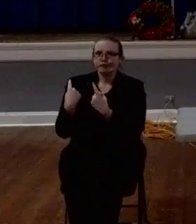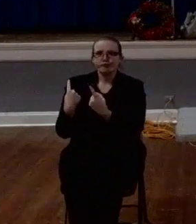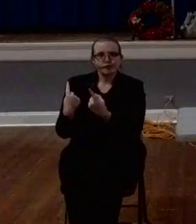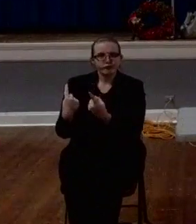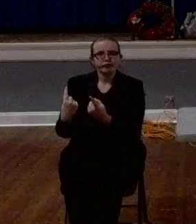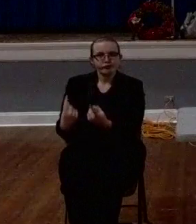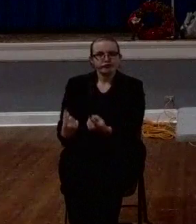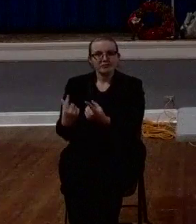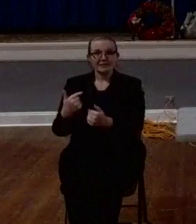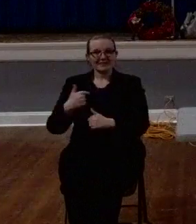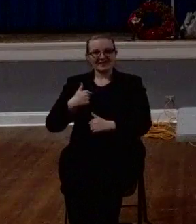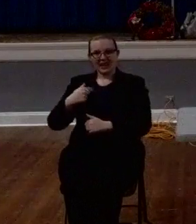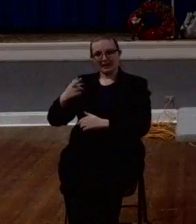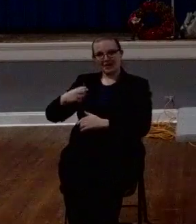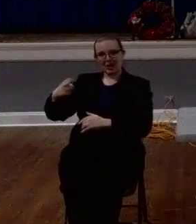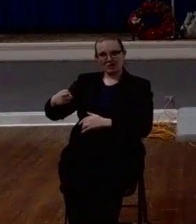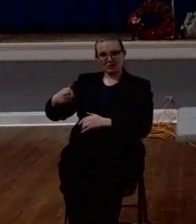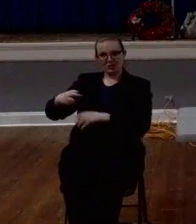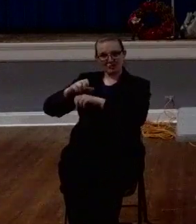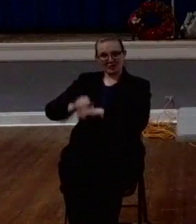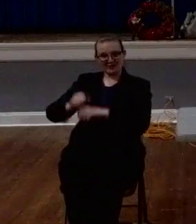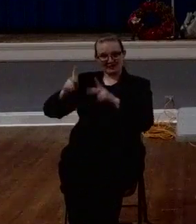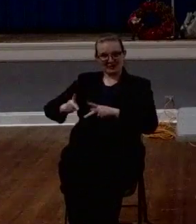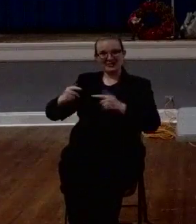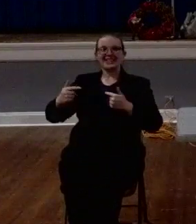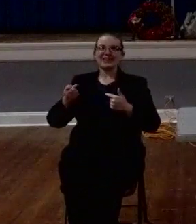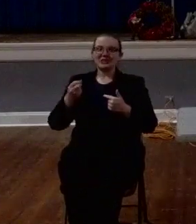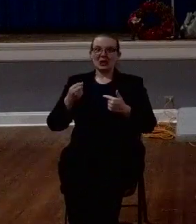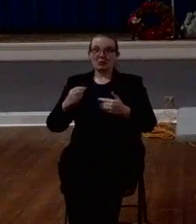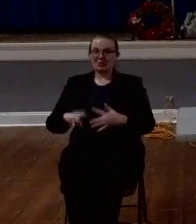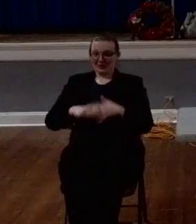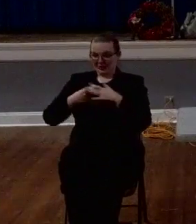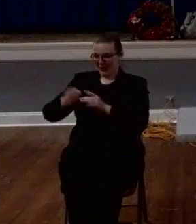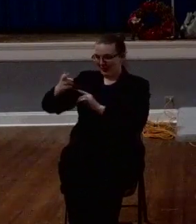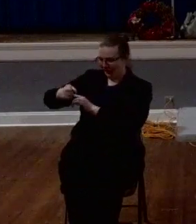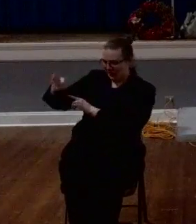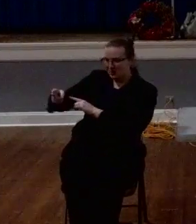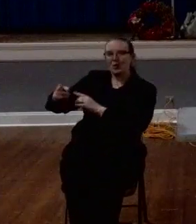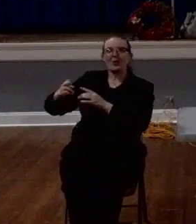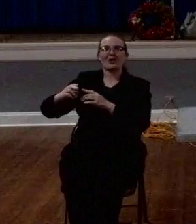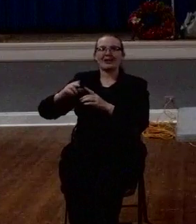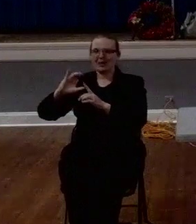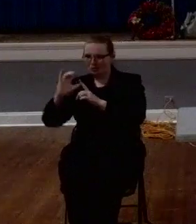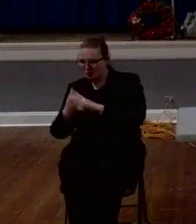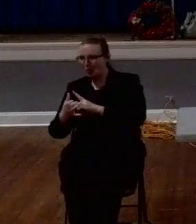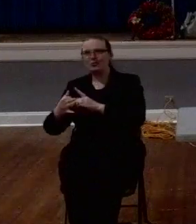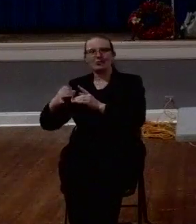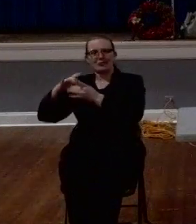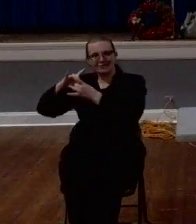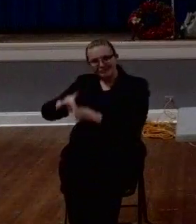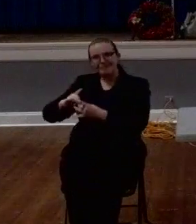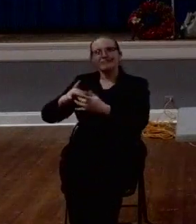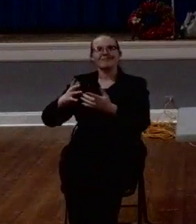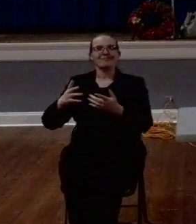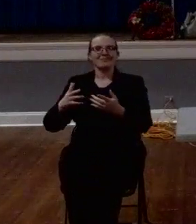course, I'm the historic preservation person, so we get to start out with the historic and the cultural aspects.